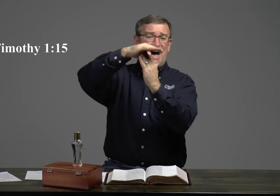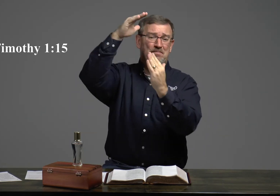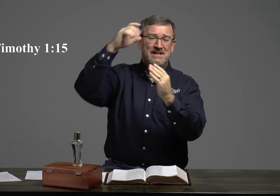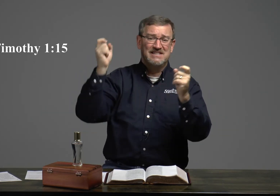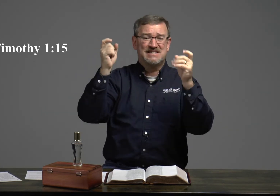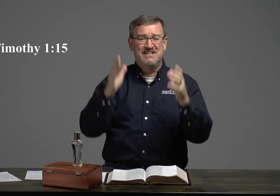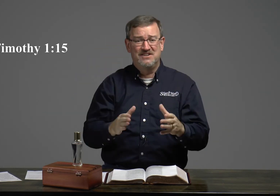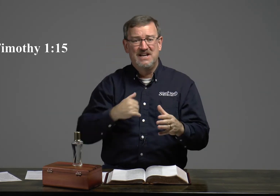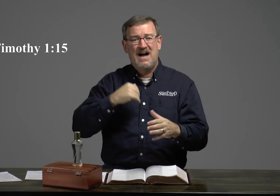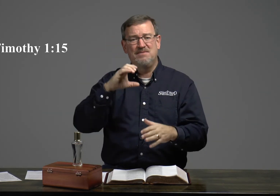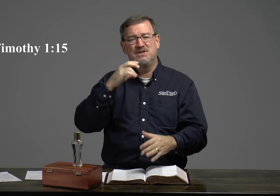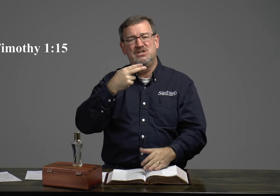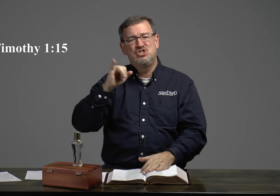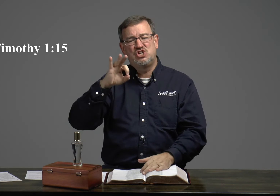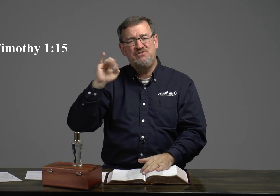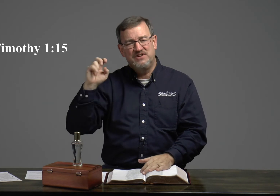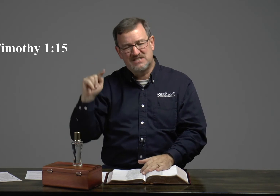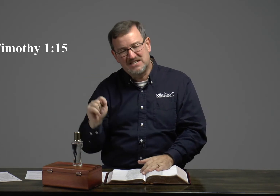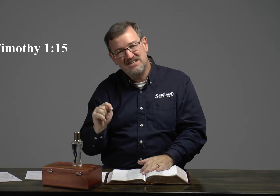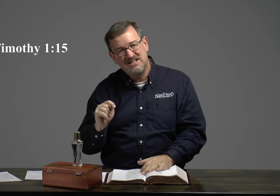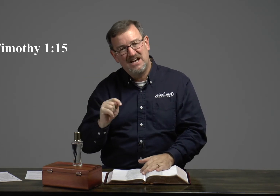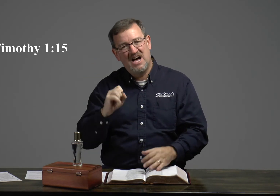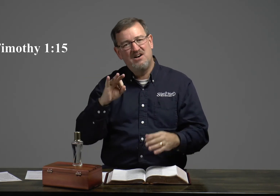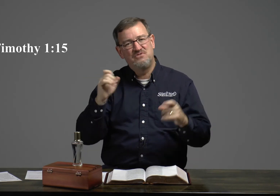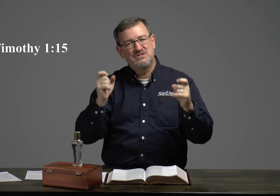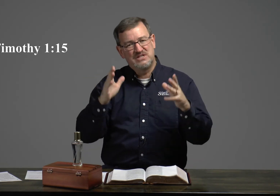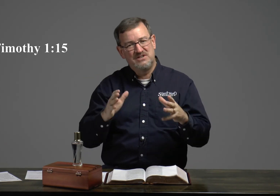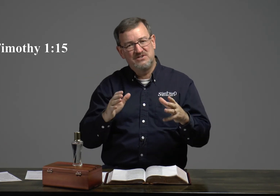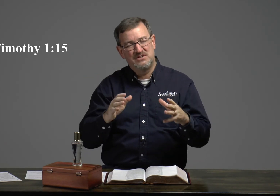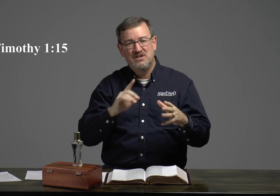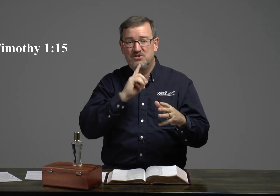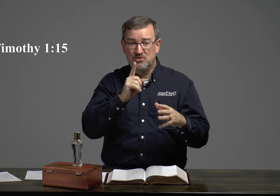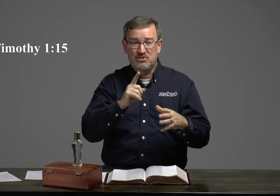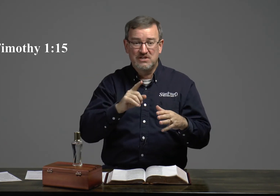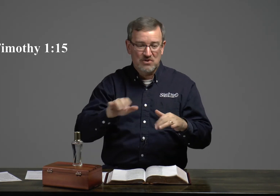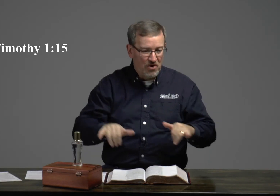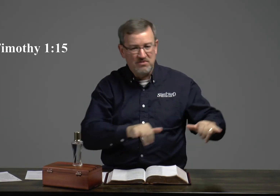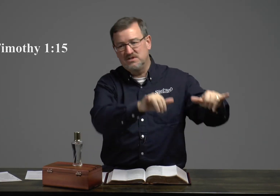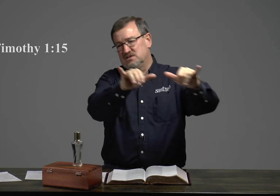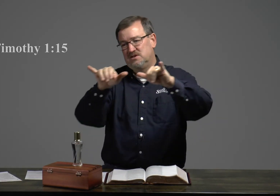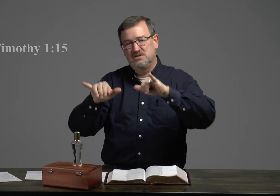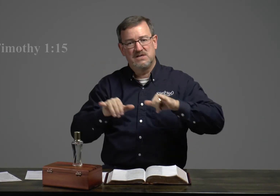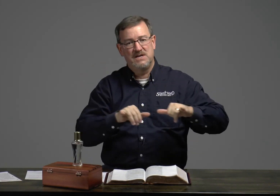top sinner. I am the chiefest of sinners. The truth is, all of us are the same.